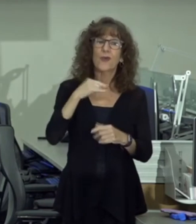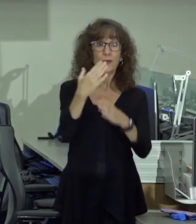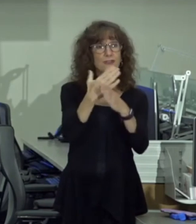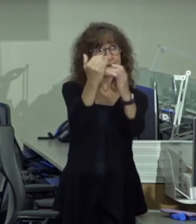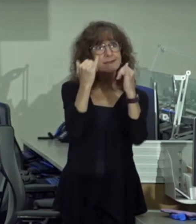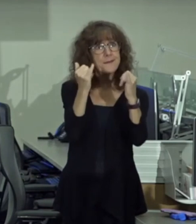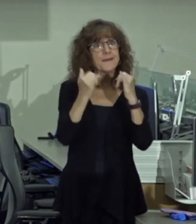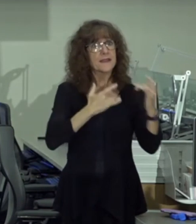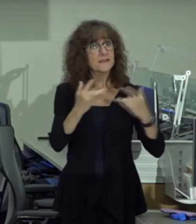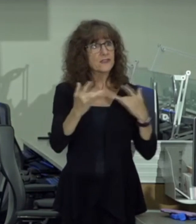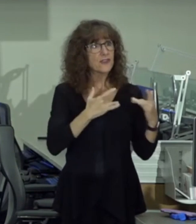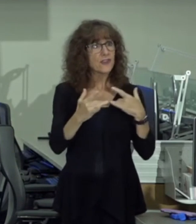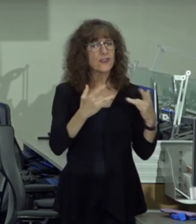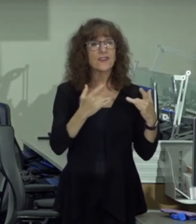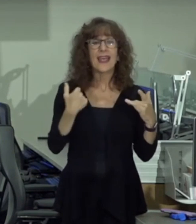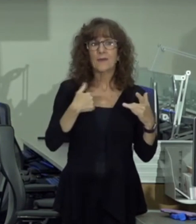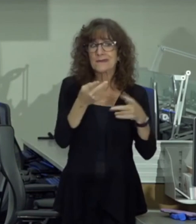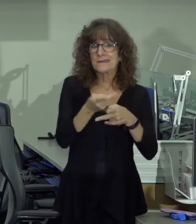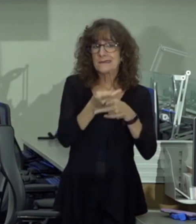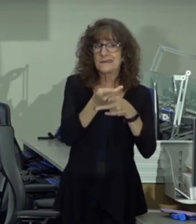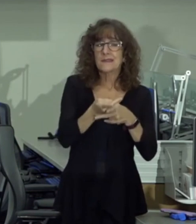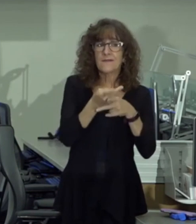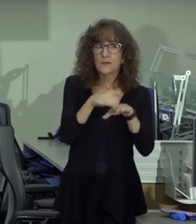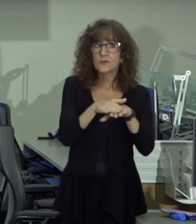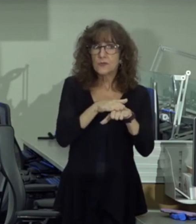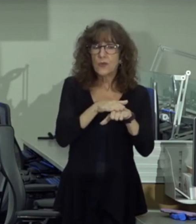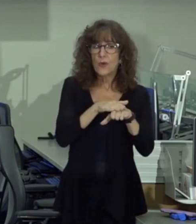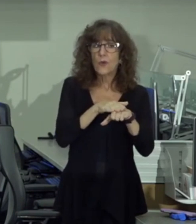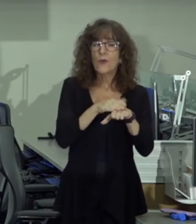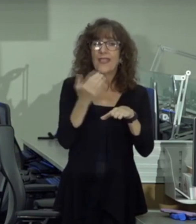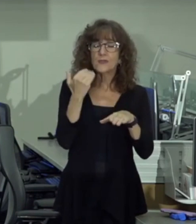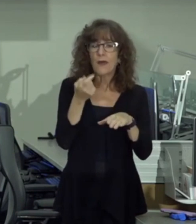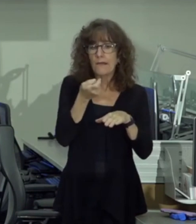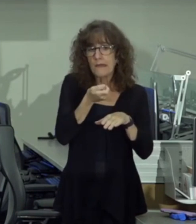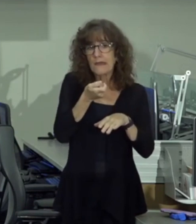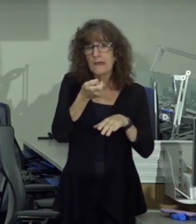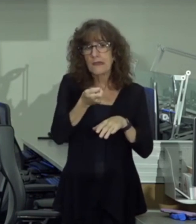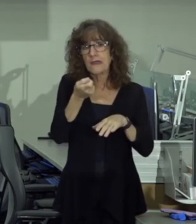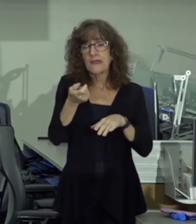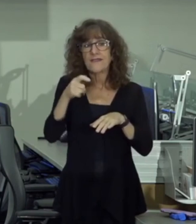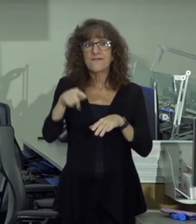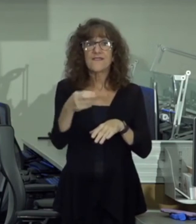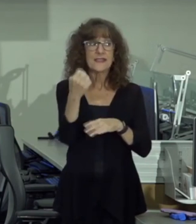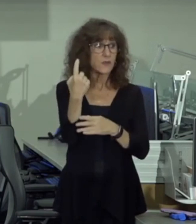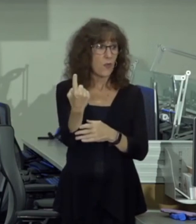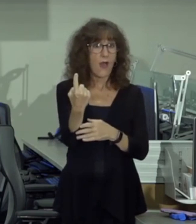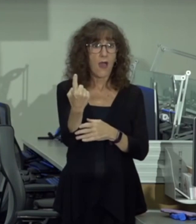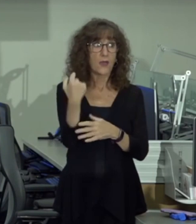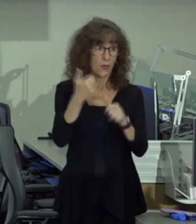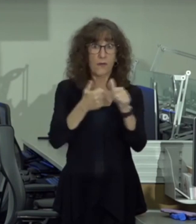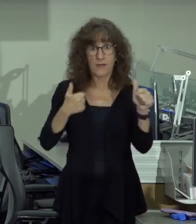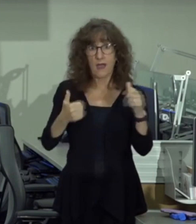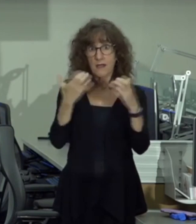that concern, and that we have taken a very cautious approach, which is why we're doing a very incremental phase 1 opening. We're behind much